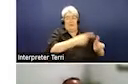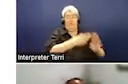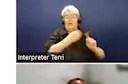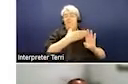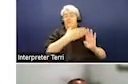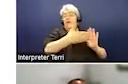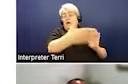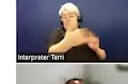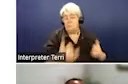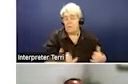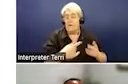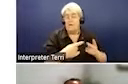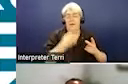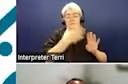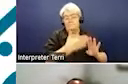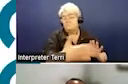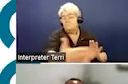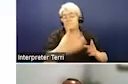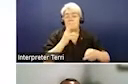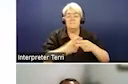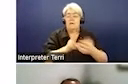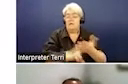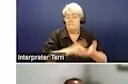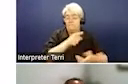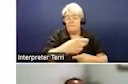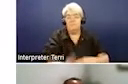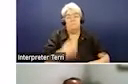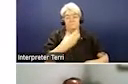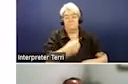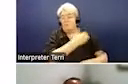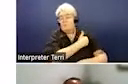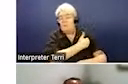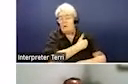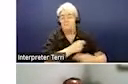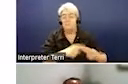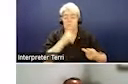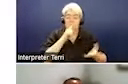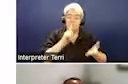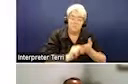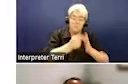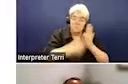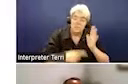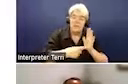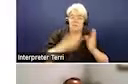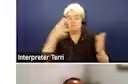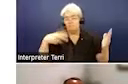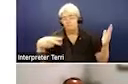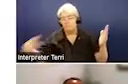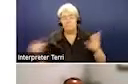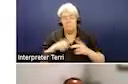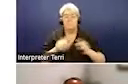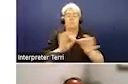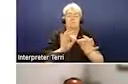today, and you can sign up for weekly reminders or newsletters. So it's really helpful to have that information available to